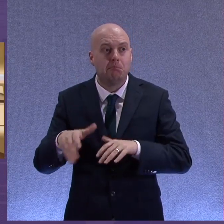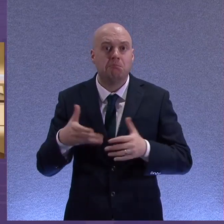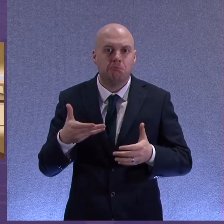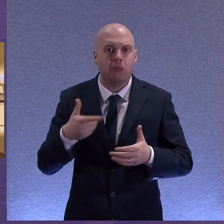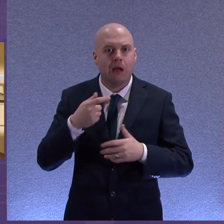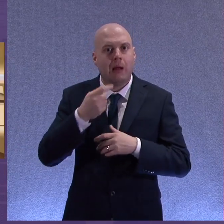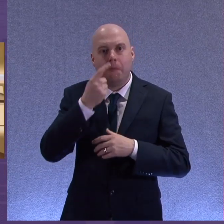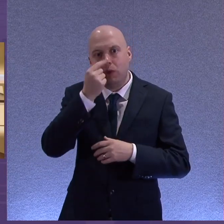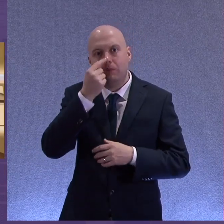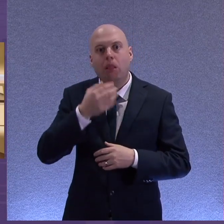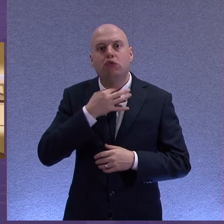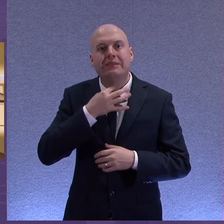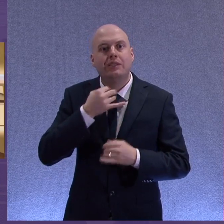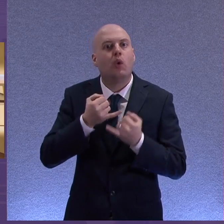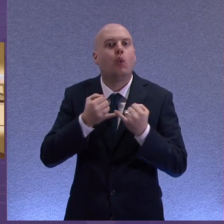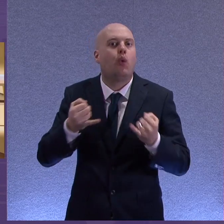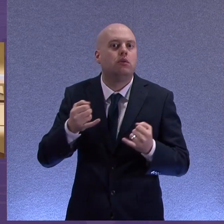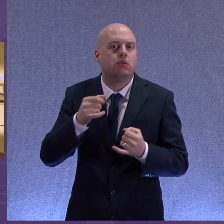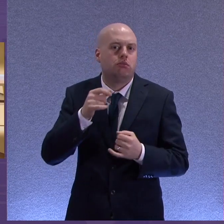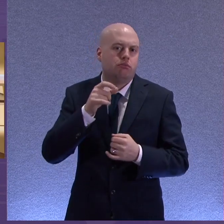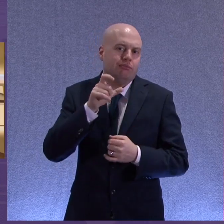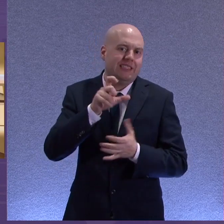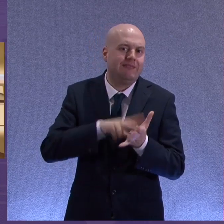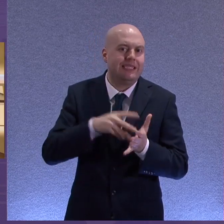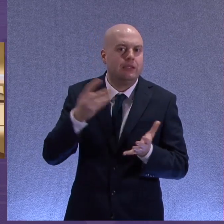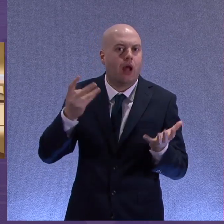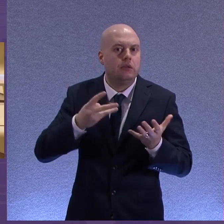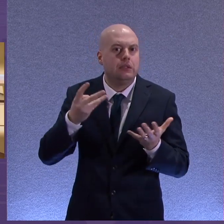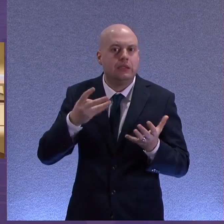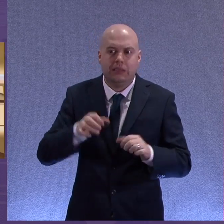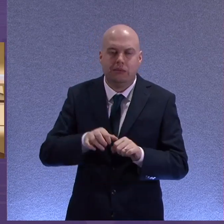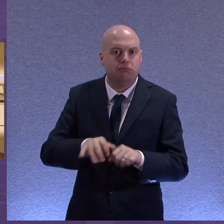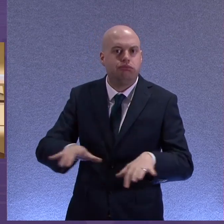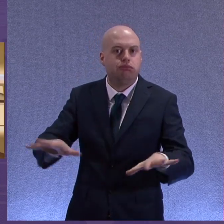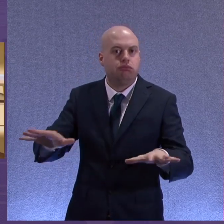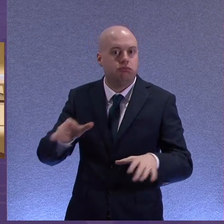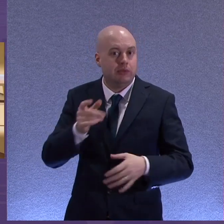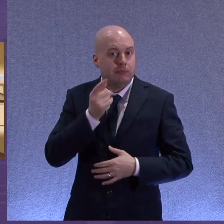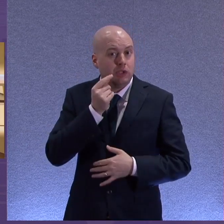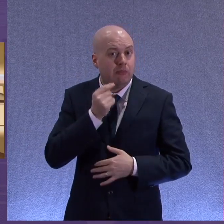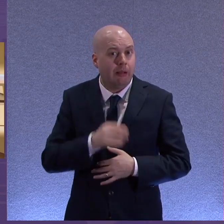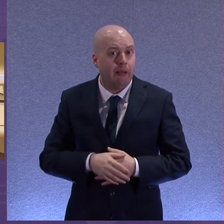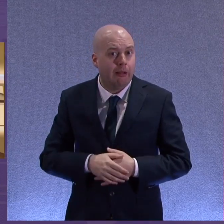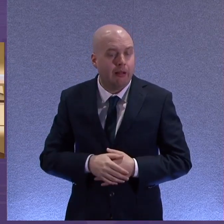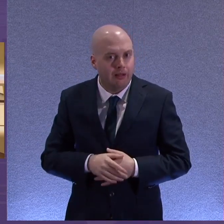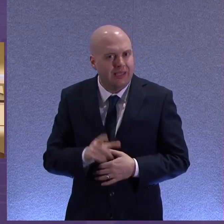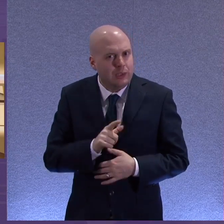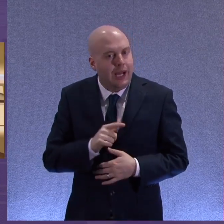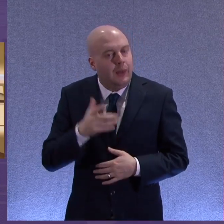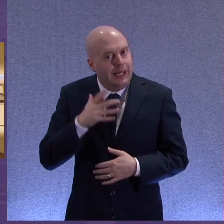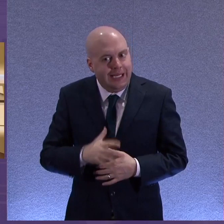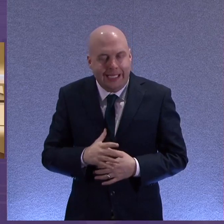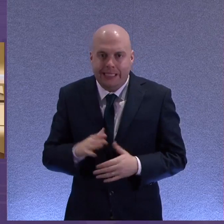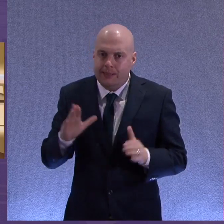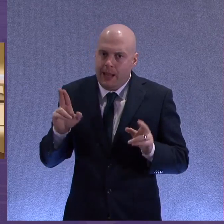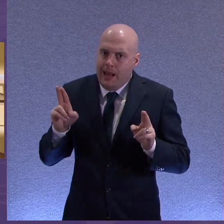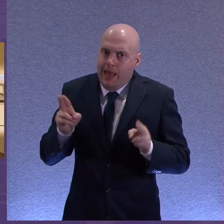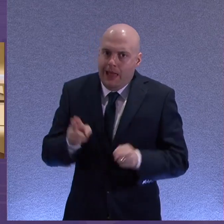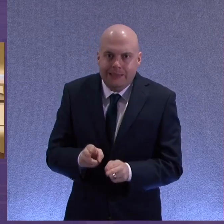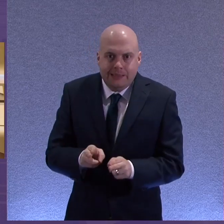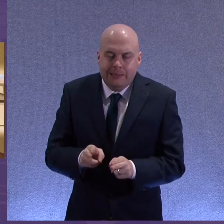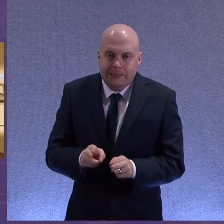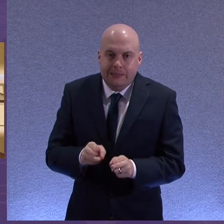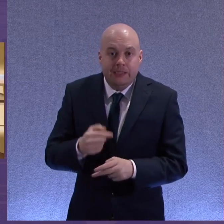but we have to be conscious of the need to limit the number of children coming into settings, which is why I appeal to